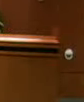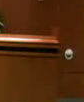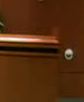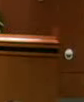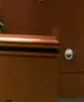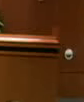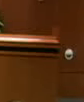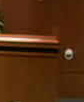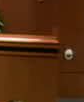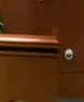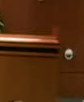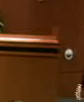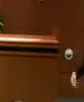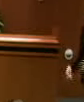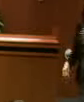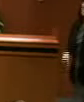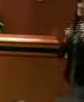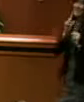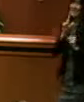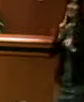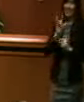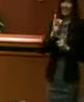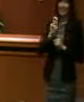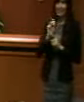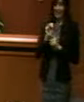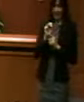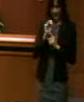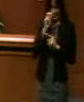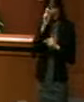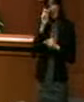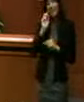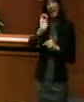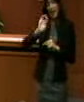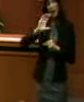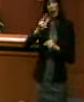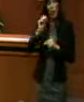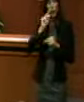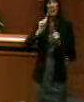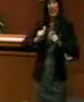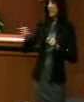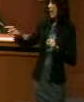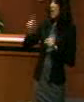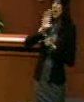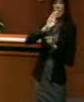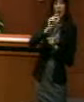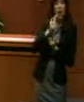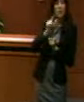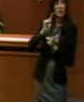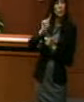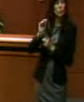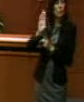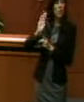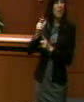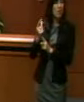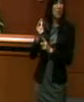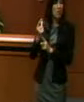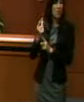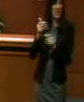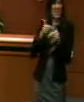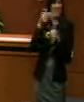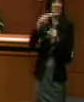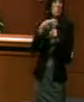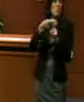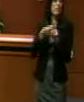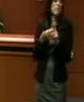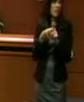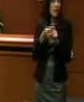that ECHO is going to be testing the cog-to-cog along with a public information message next month in collaboration